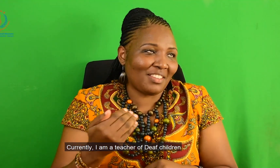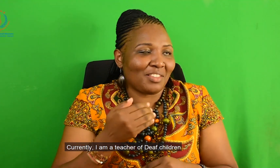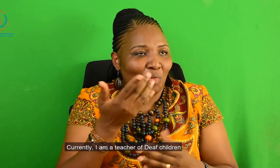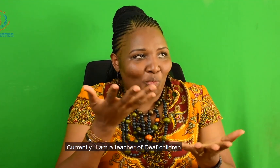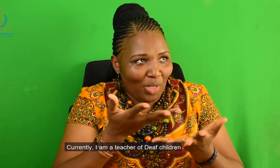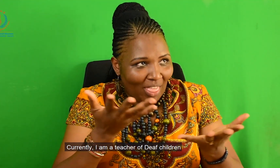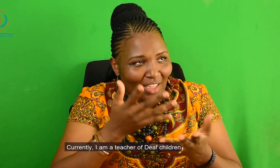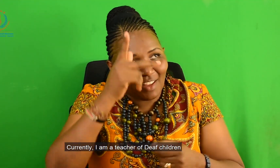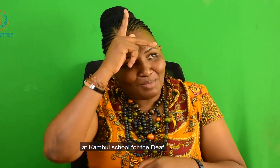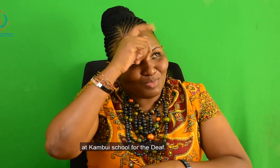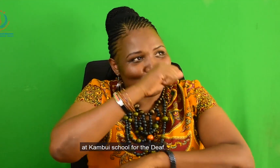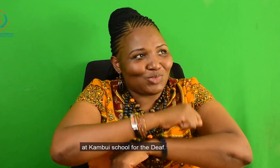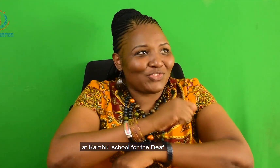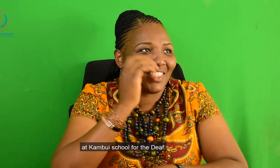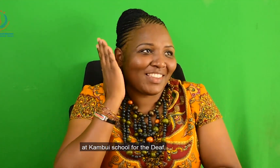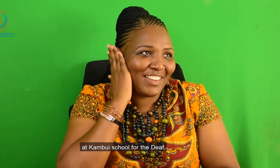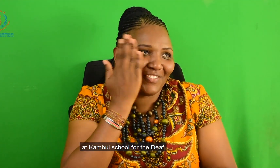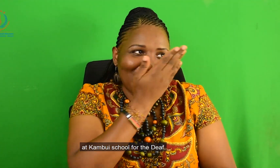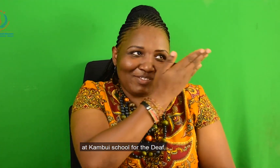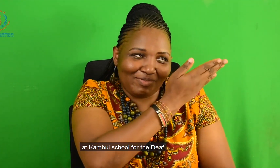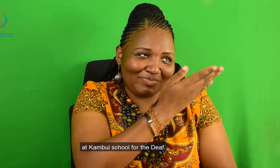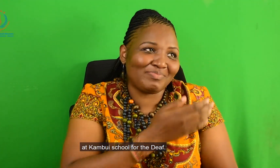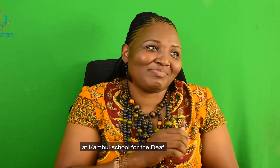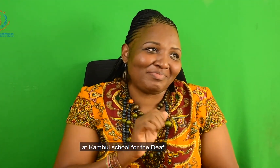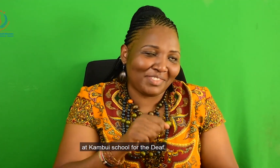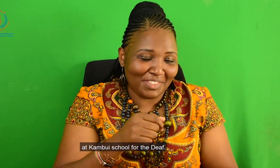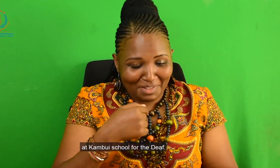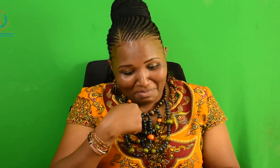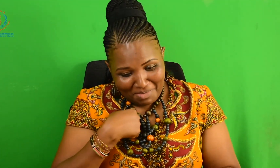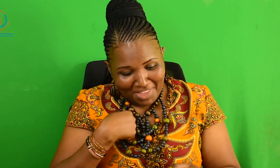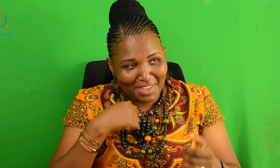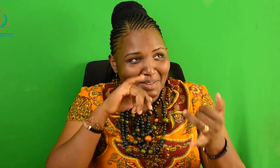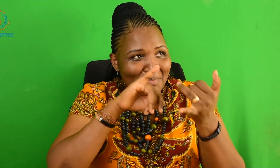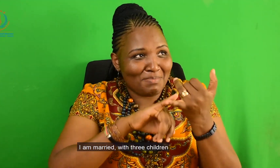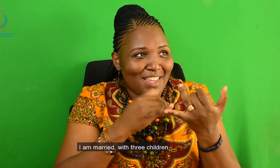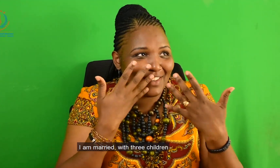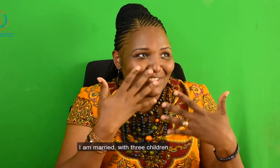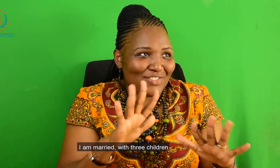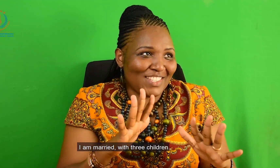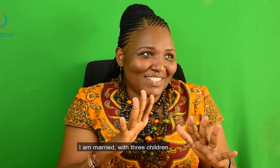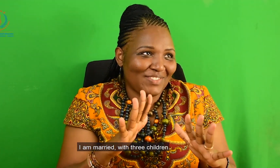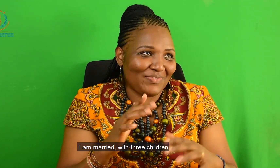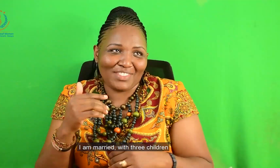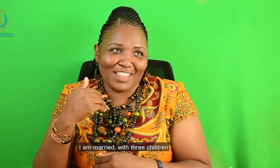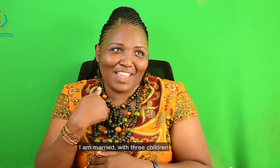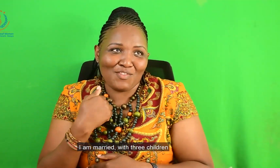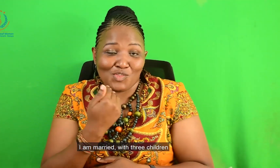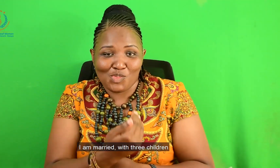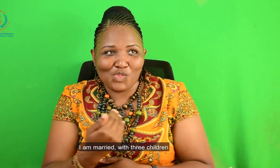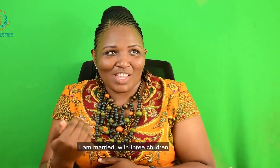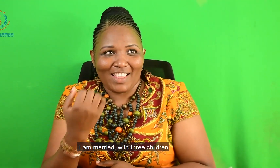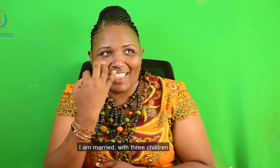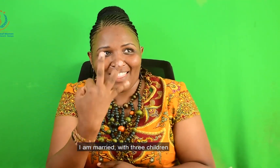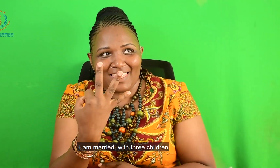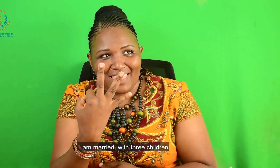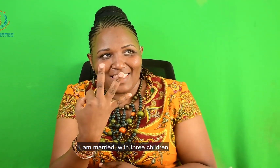children at Kambui School for the Deaf. I am married with 3